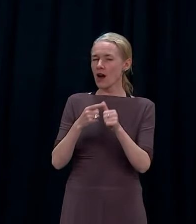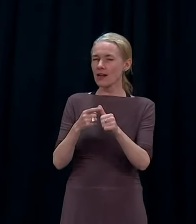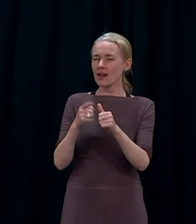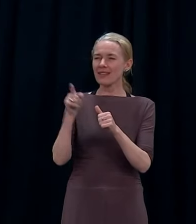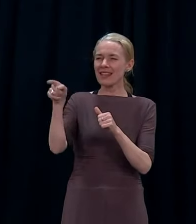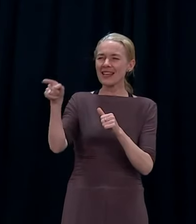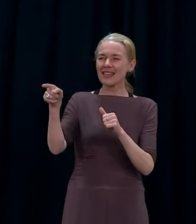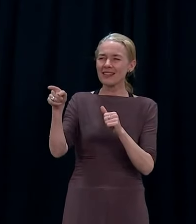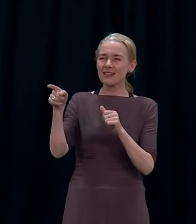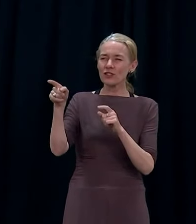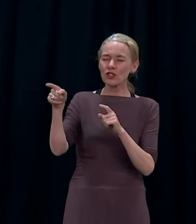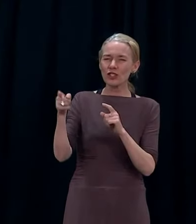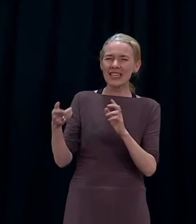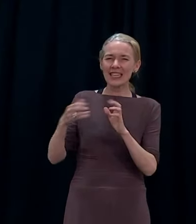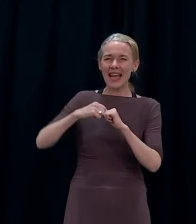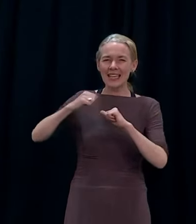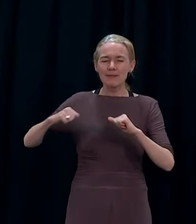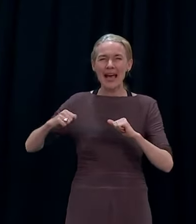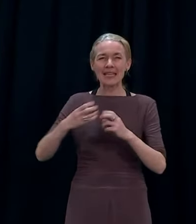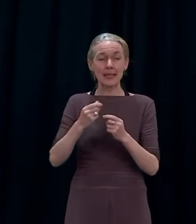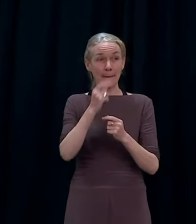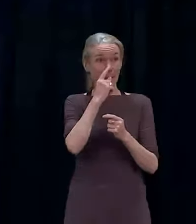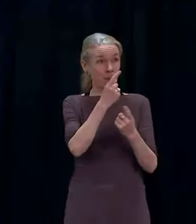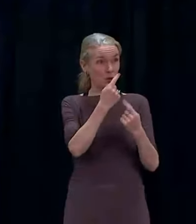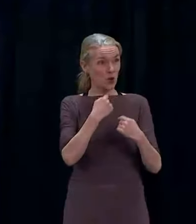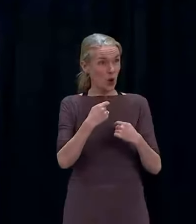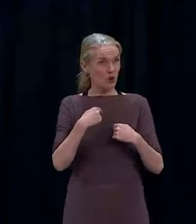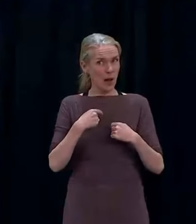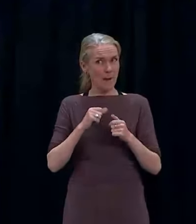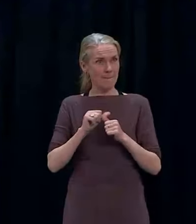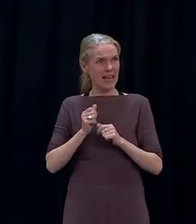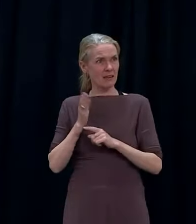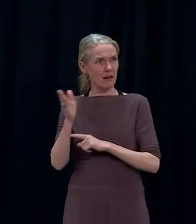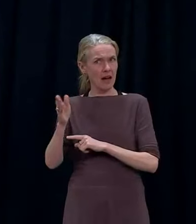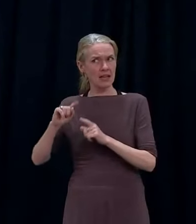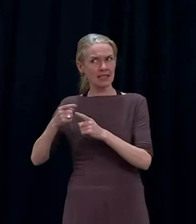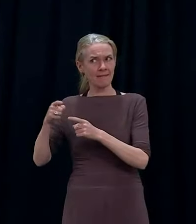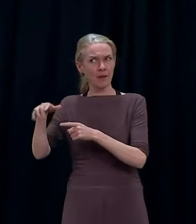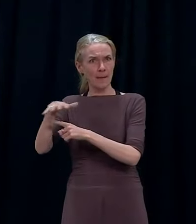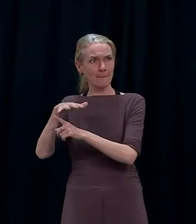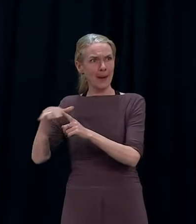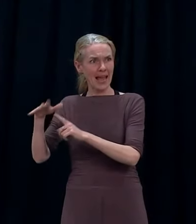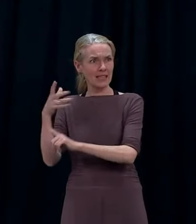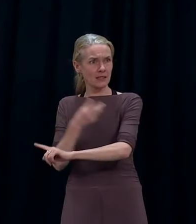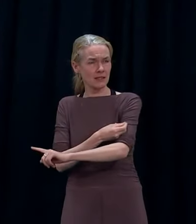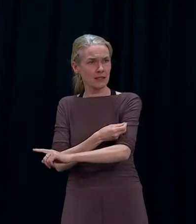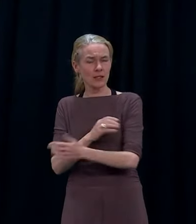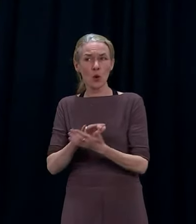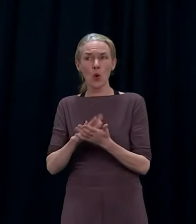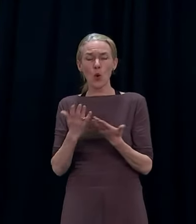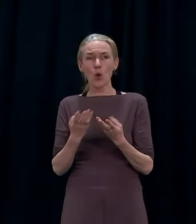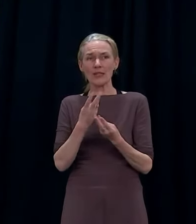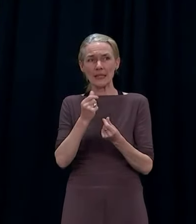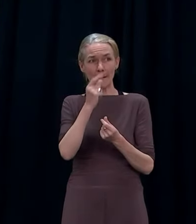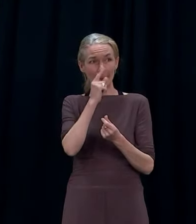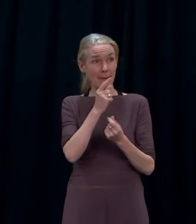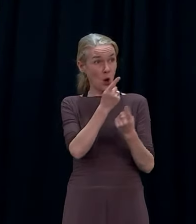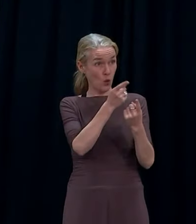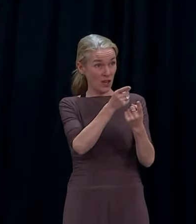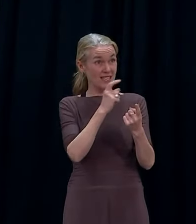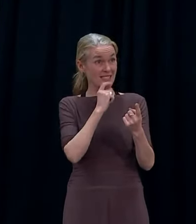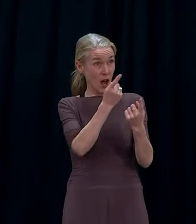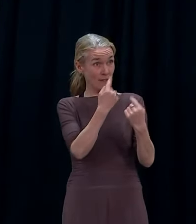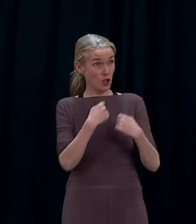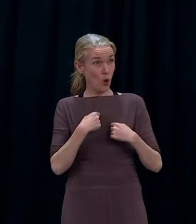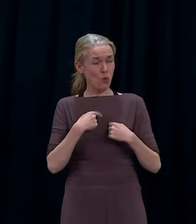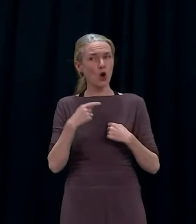to rebook, and others are finding nothing available to October, November, which is not really the same thing. But